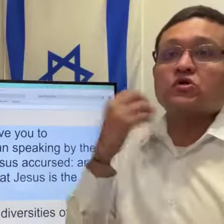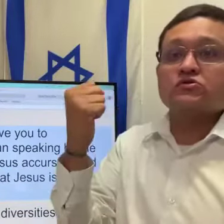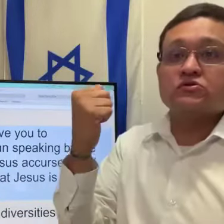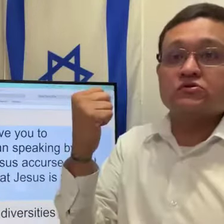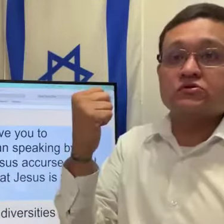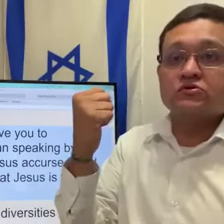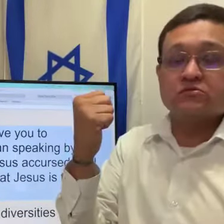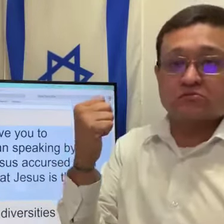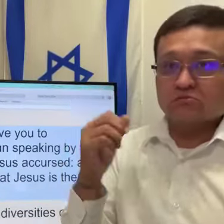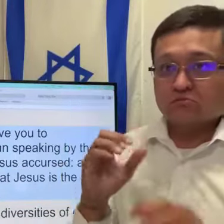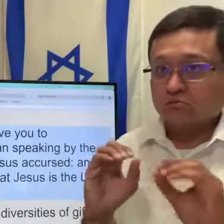Jesus cursed.